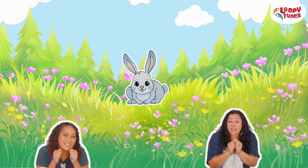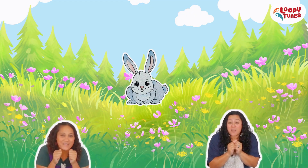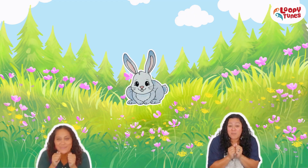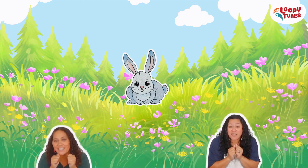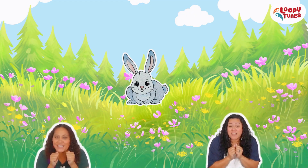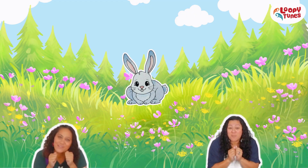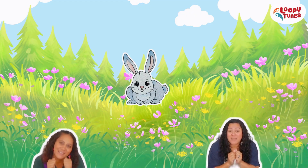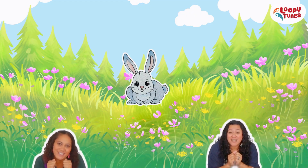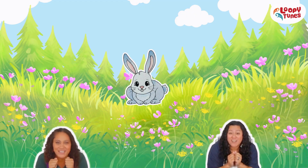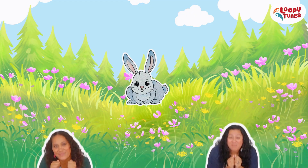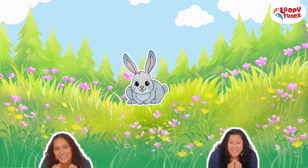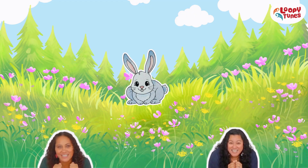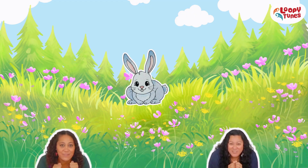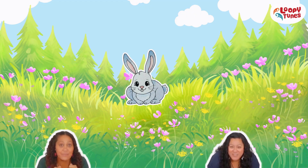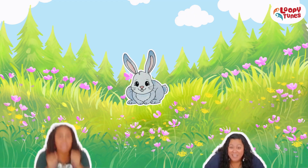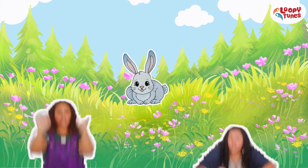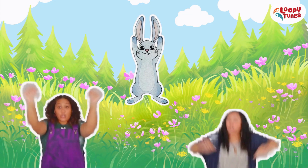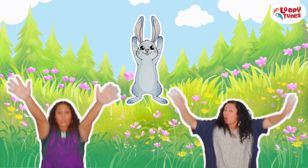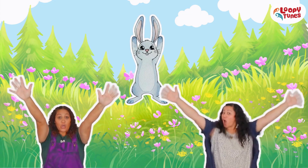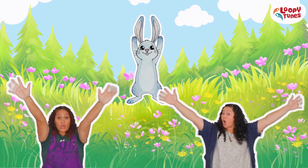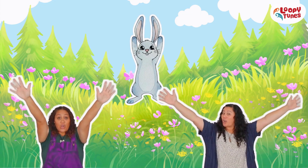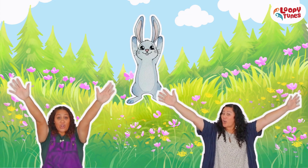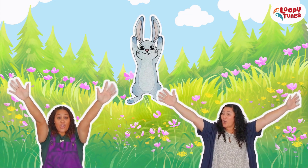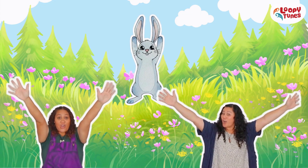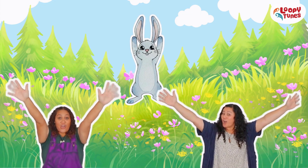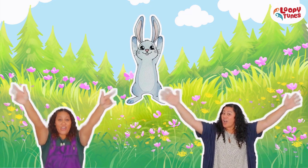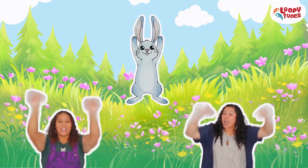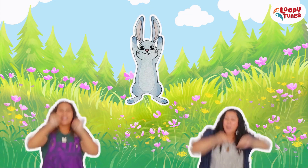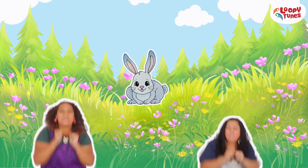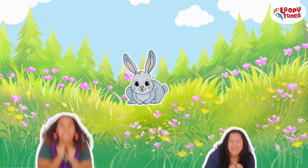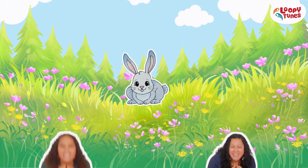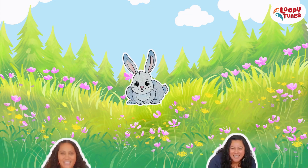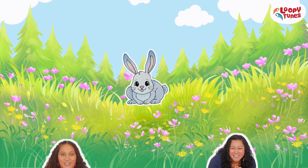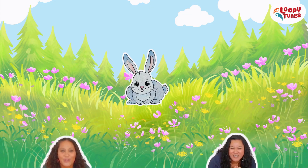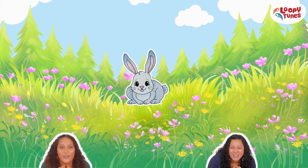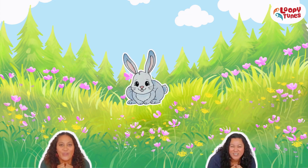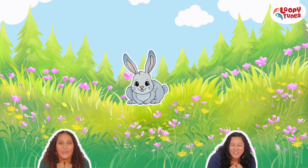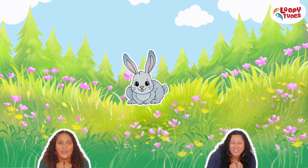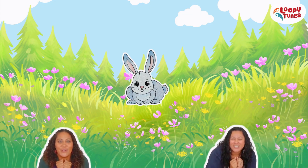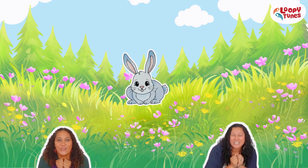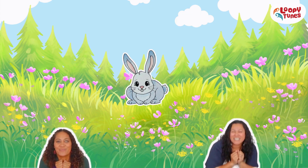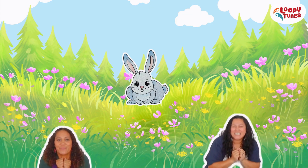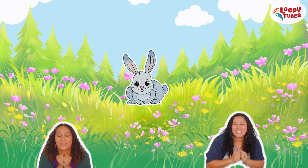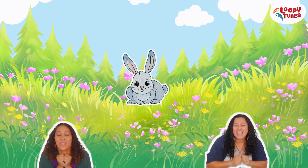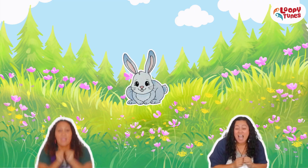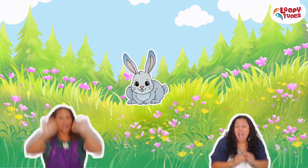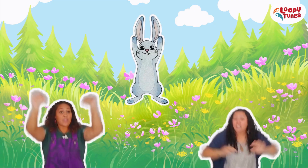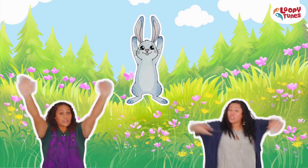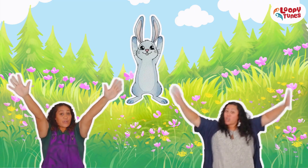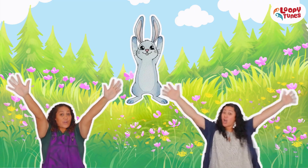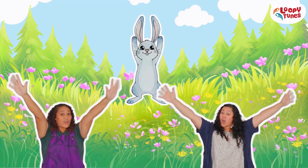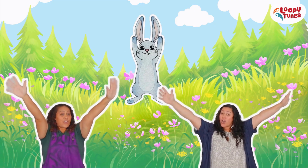Piko, piko, piko, piko, piko, piko, toro, piko.